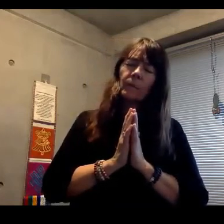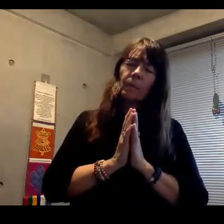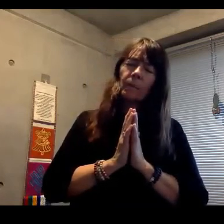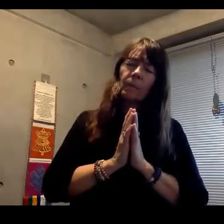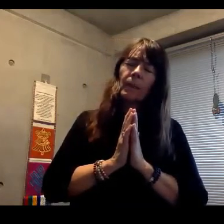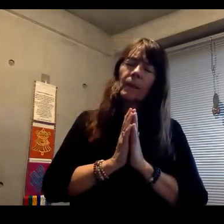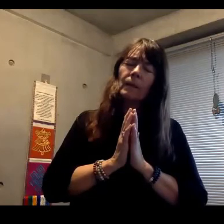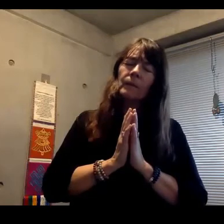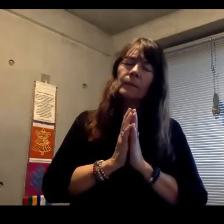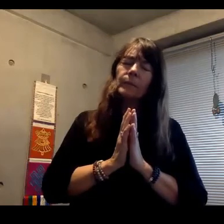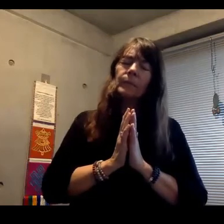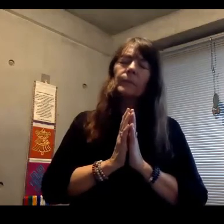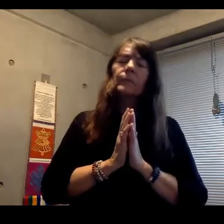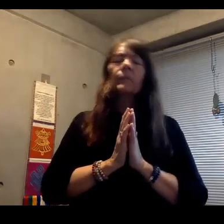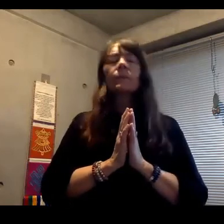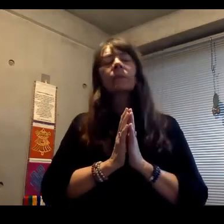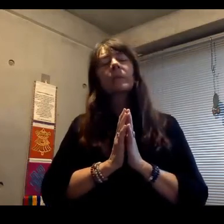of